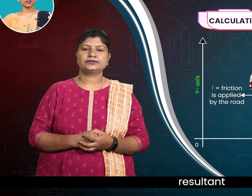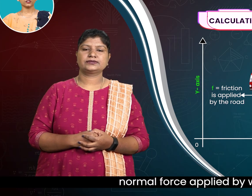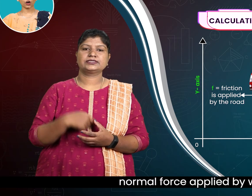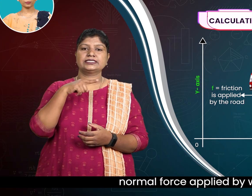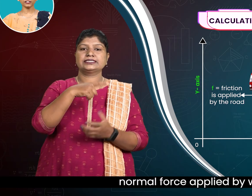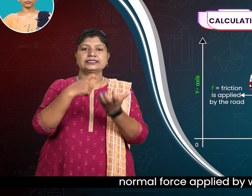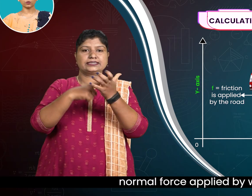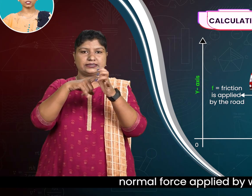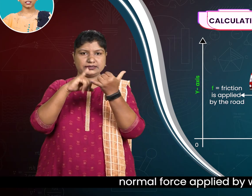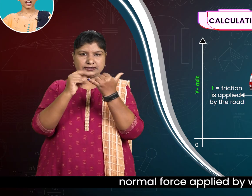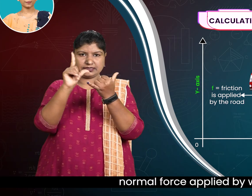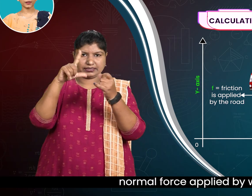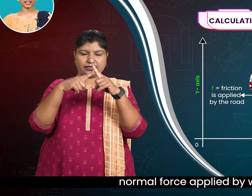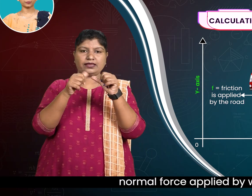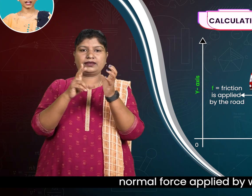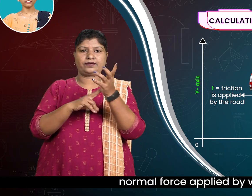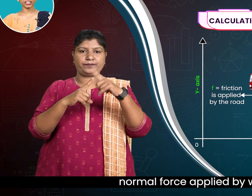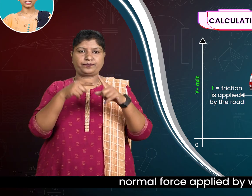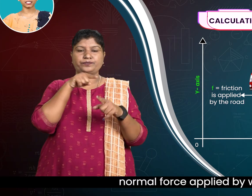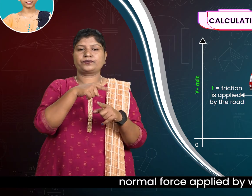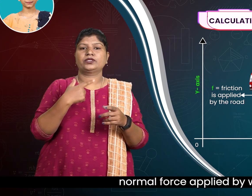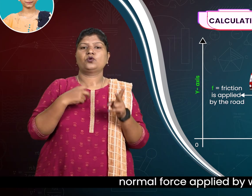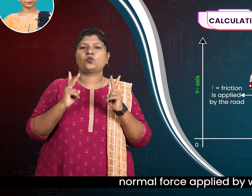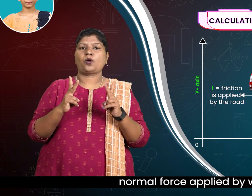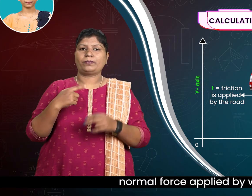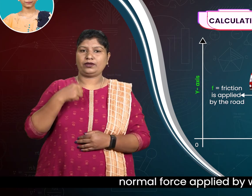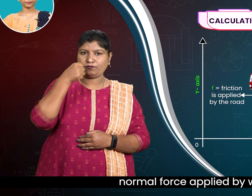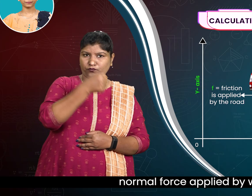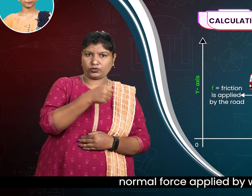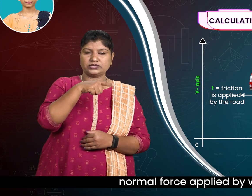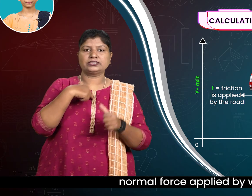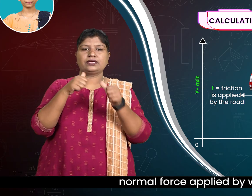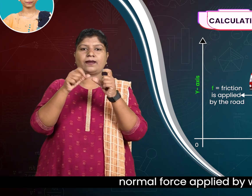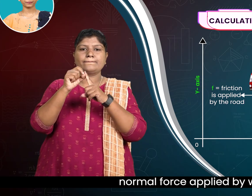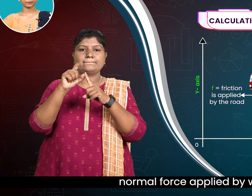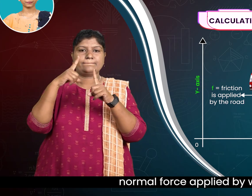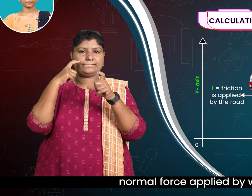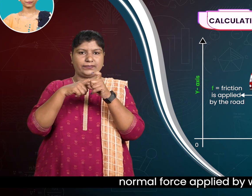Resultant normal force applied by wheels.